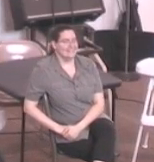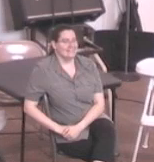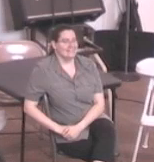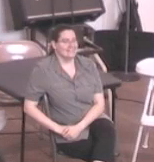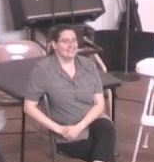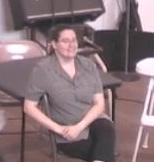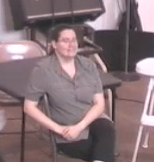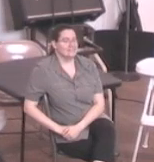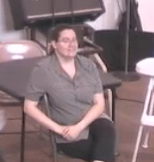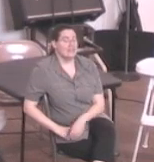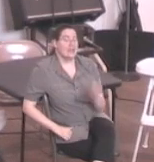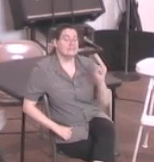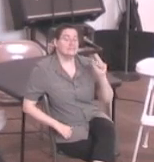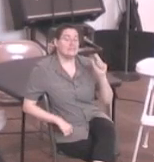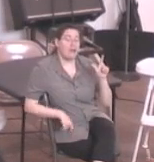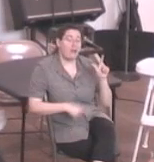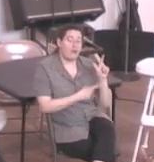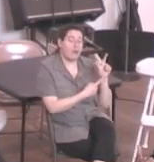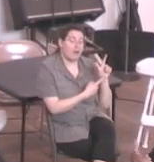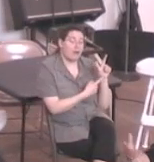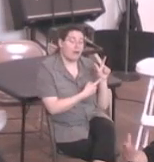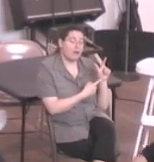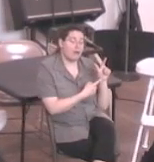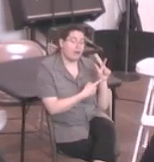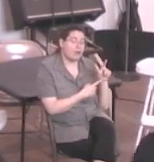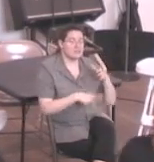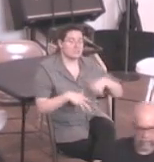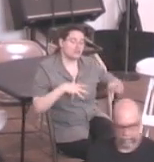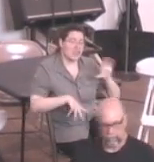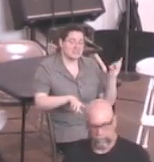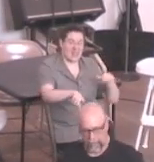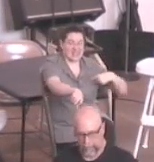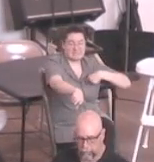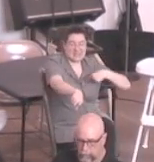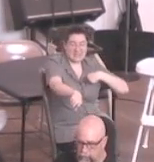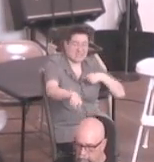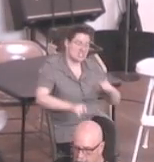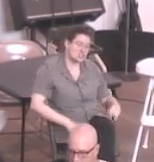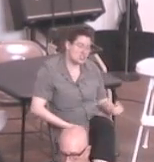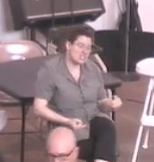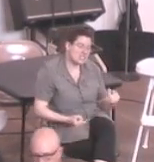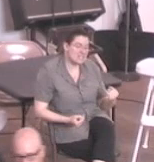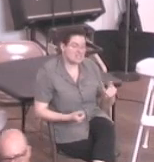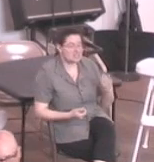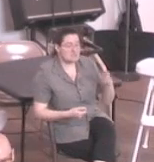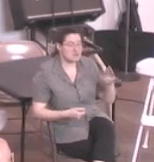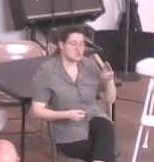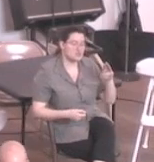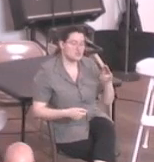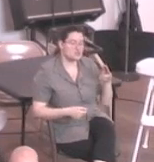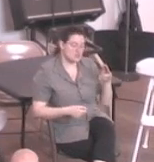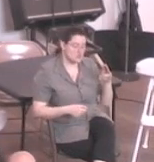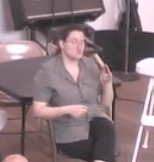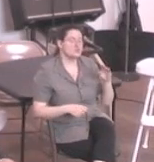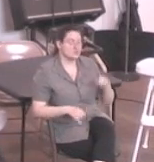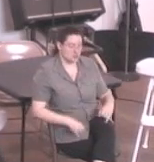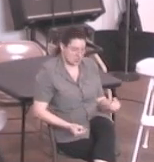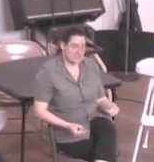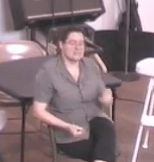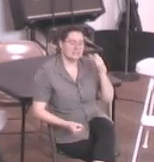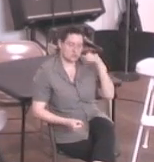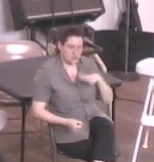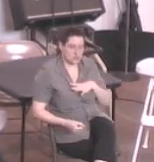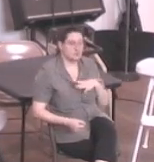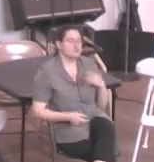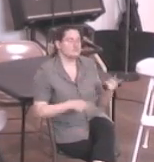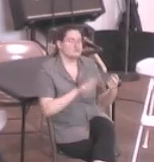I've been there before. Sal was dressed just like me, or, you know, he's mainly a blue jean dude. We're sitting at the table, and we're talking,